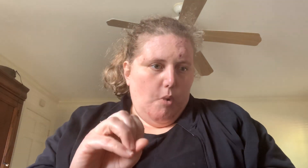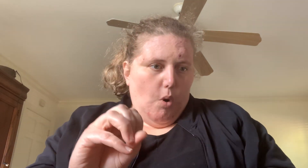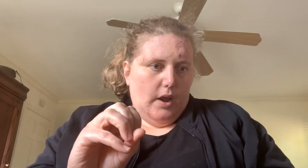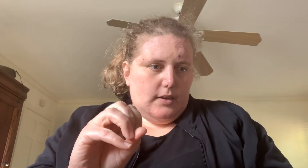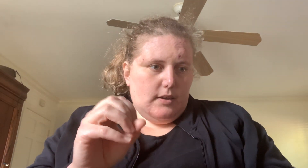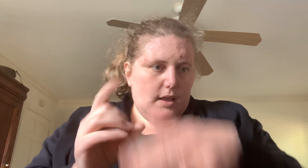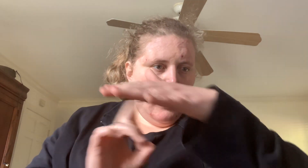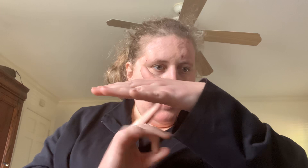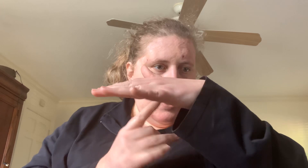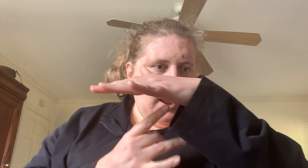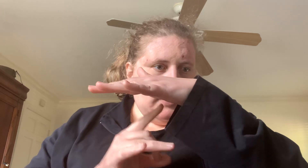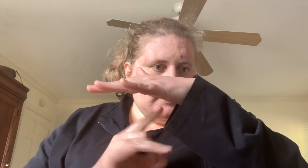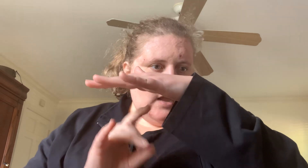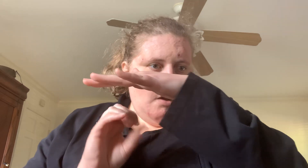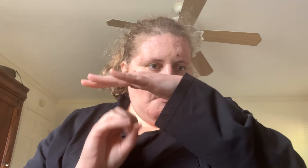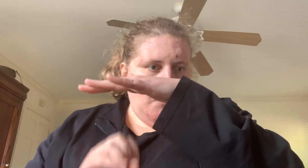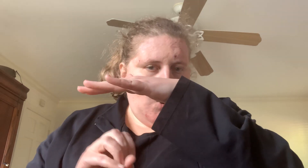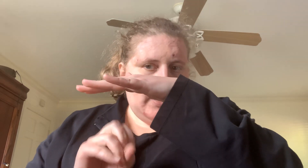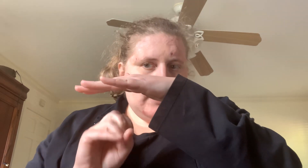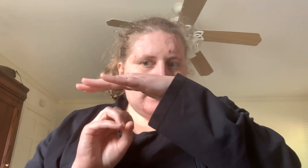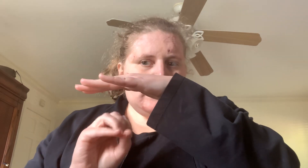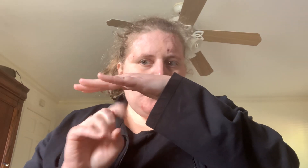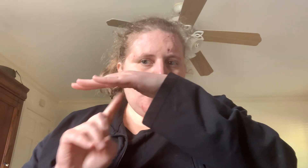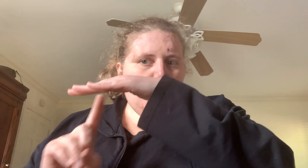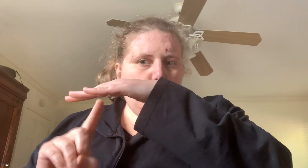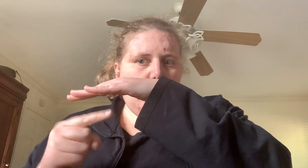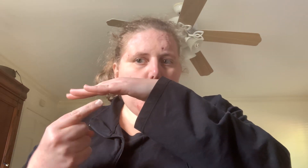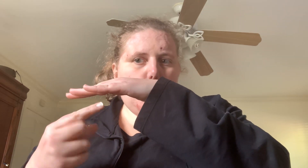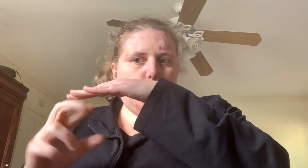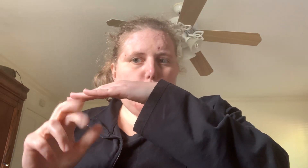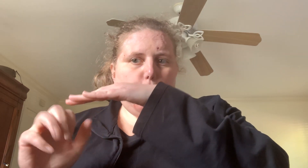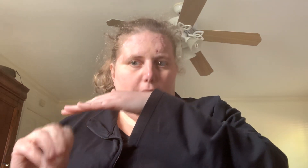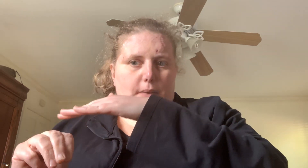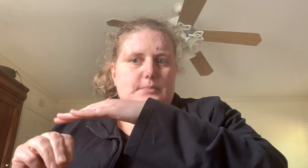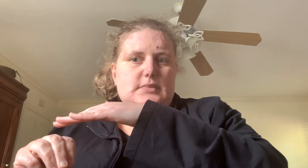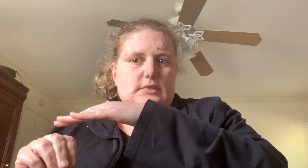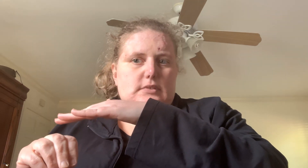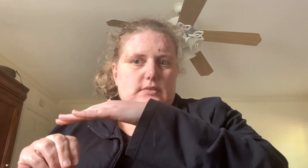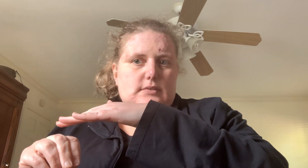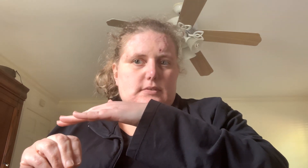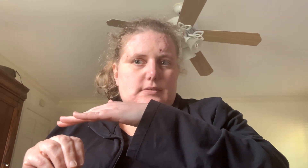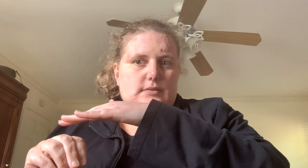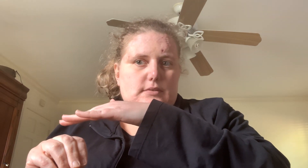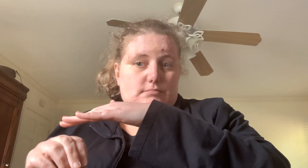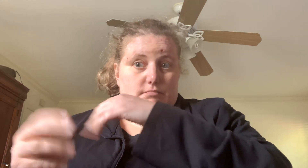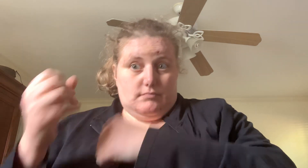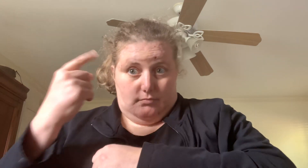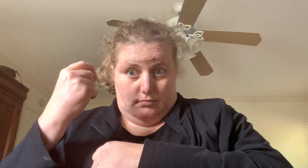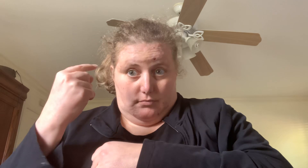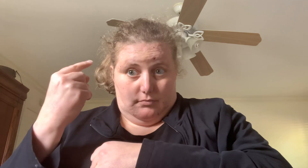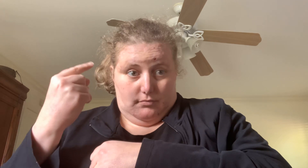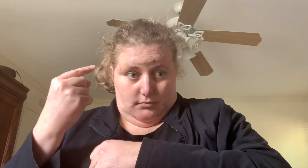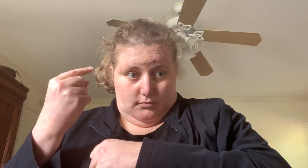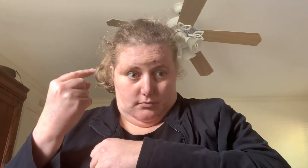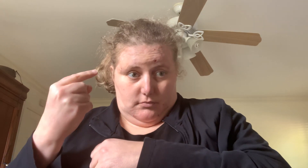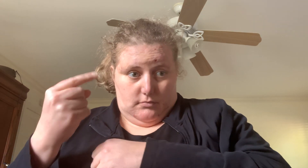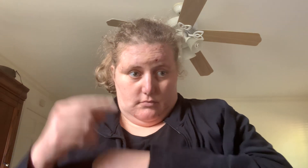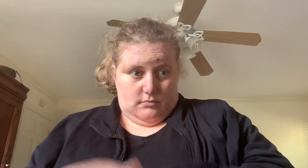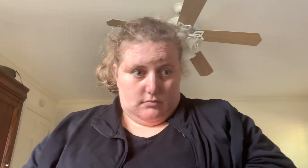I want my answer to be in grams. This is how much is in 1 mole of H2O.